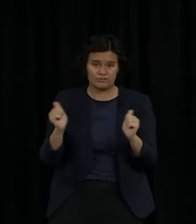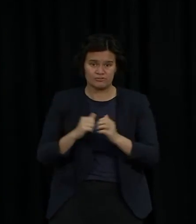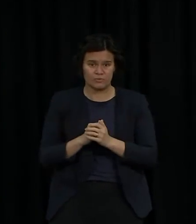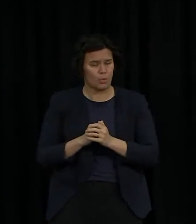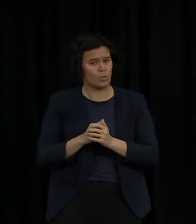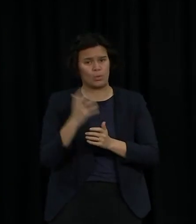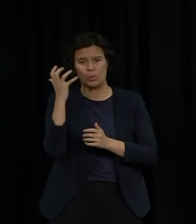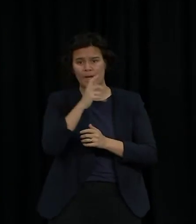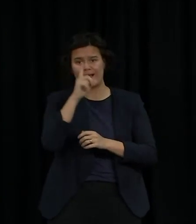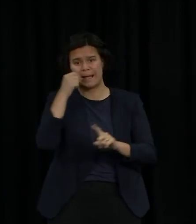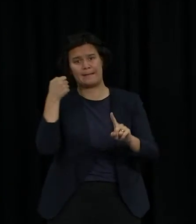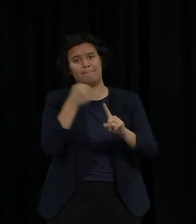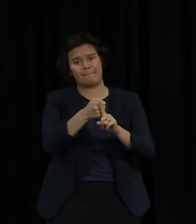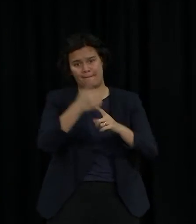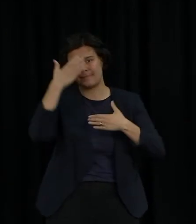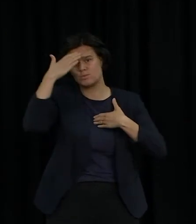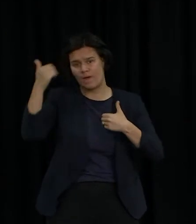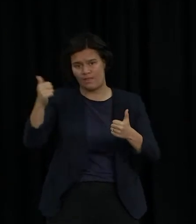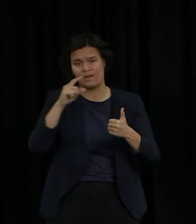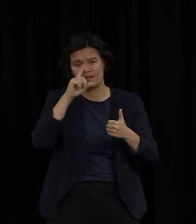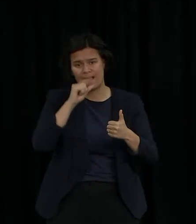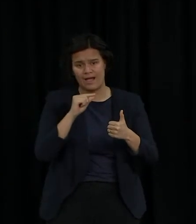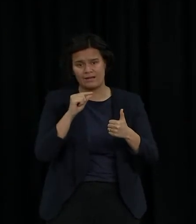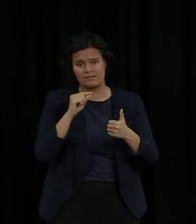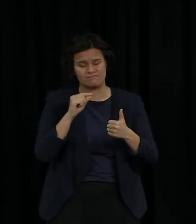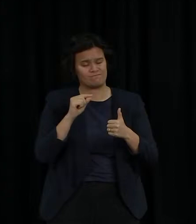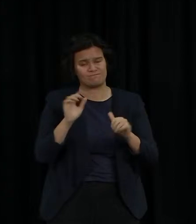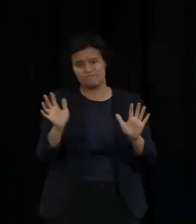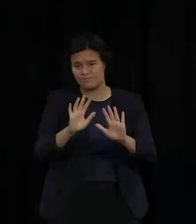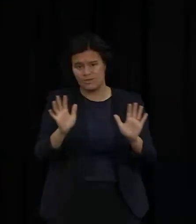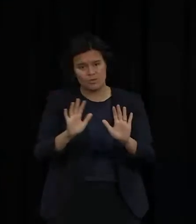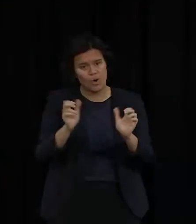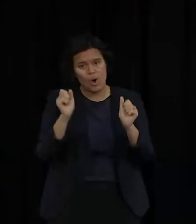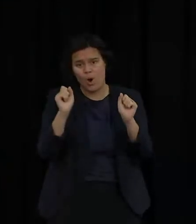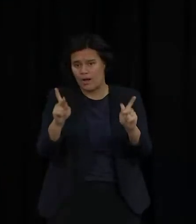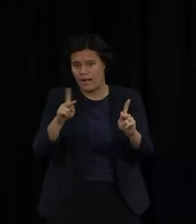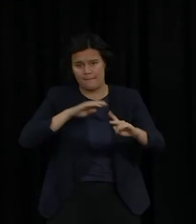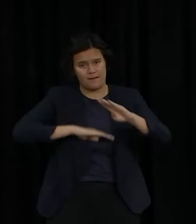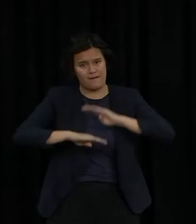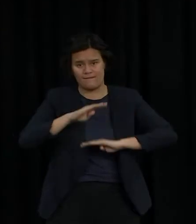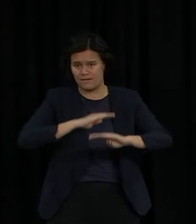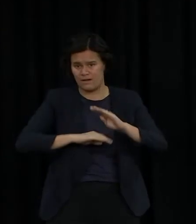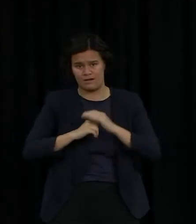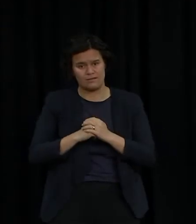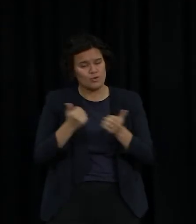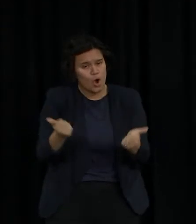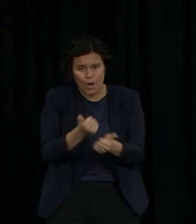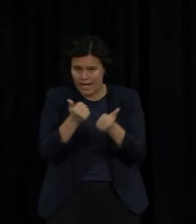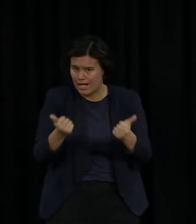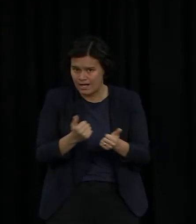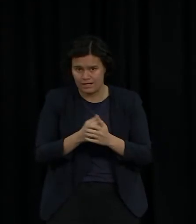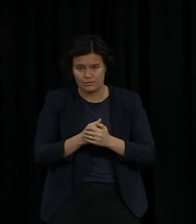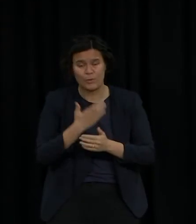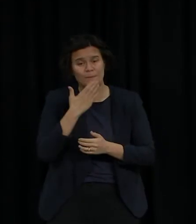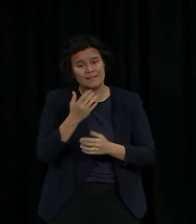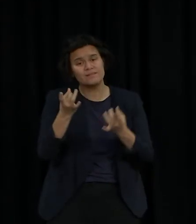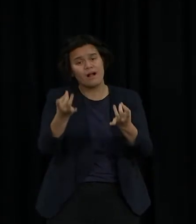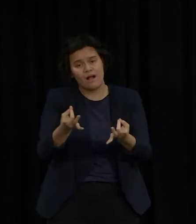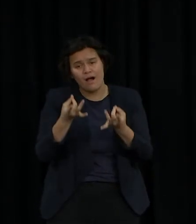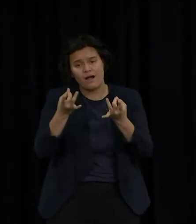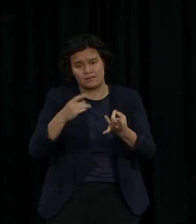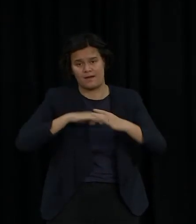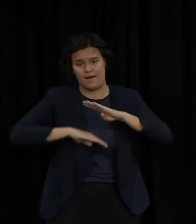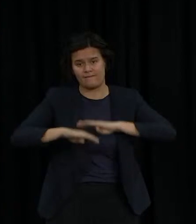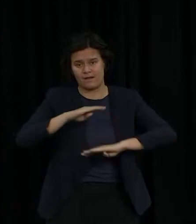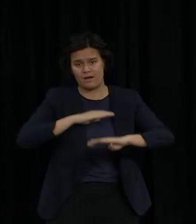mental well-being of our essential workers. So I'm asking New Zealanders to please be kind and treat our